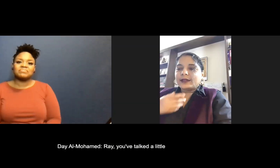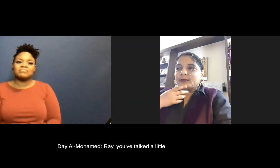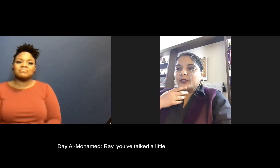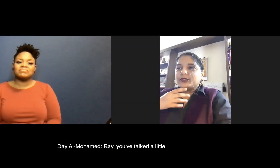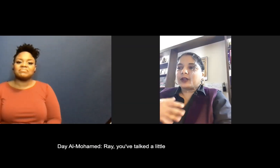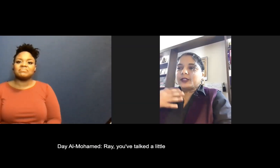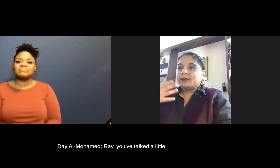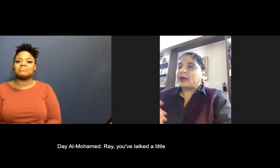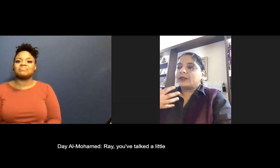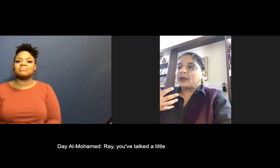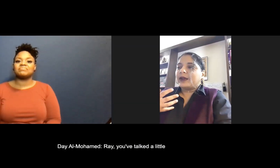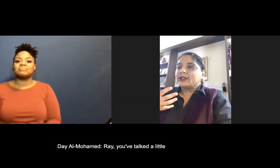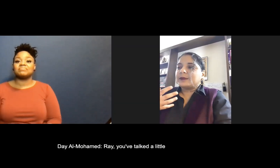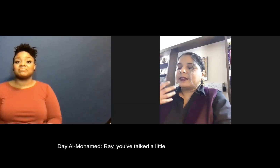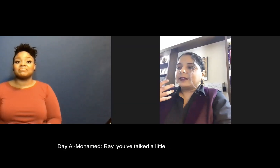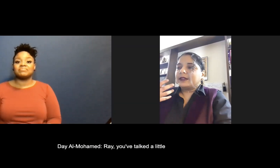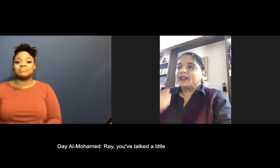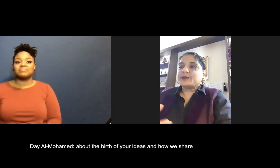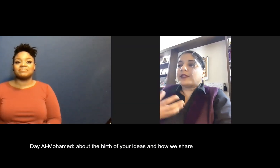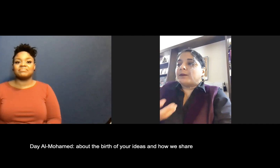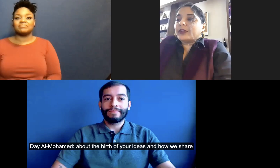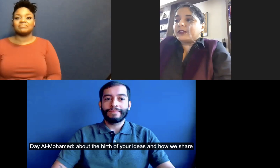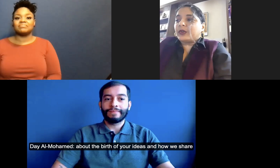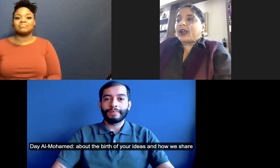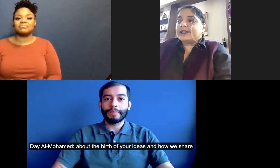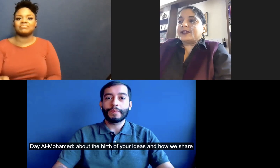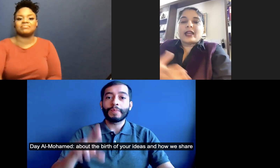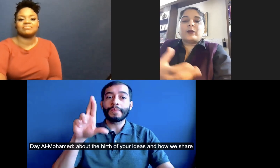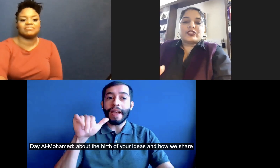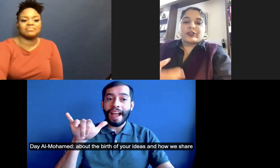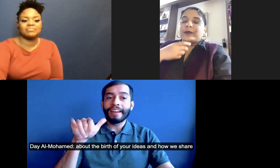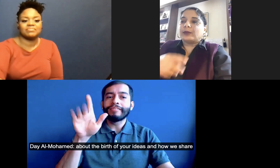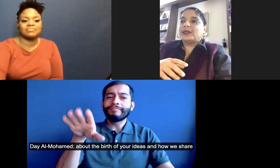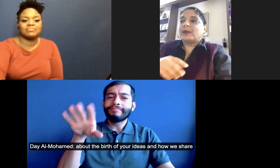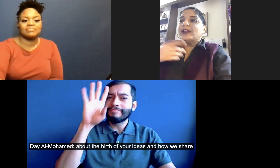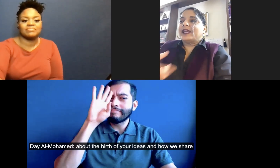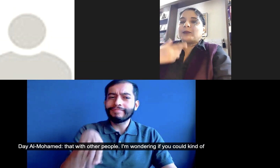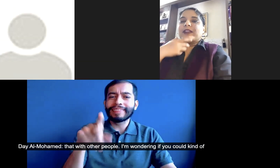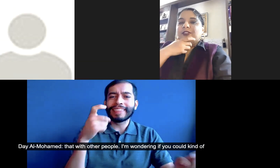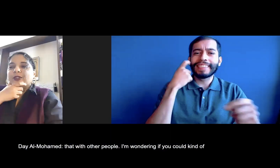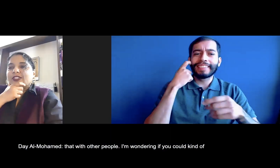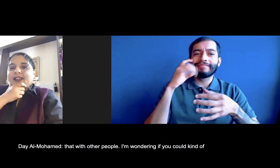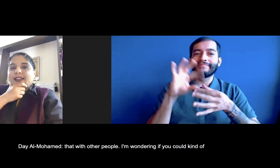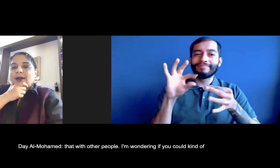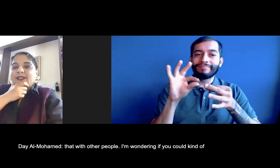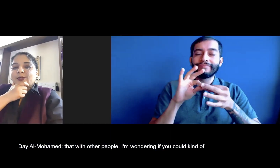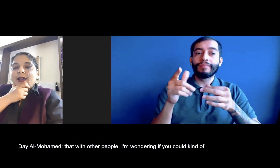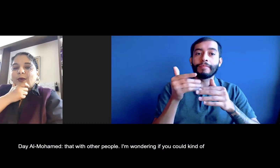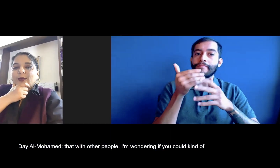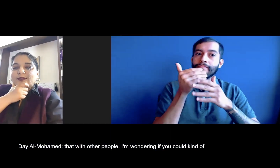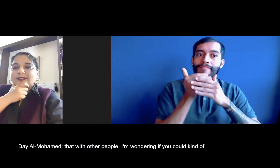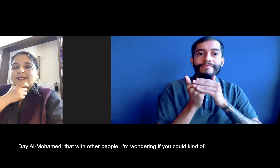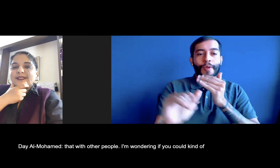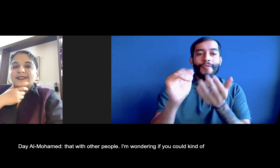Ray, you've talked a little about some of the things about the birth of your ideas and how we share that with other people. And I'm wondering if you could just kind of comment as